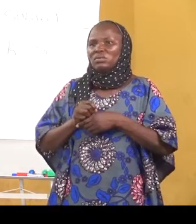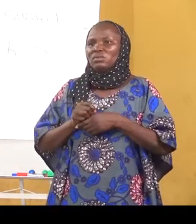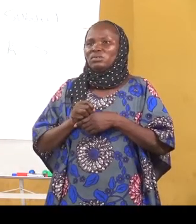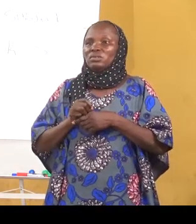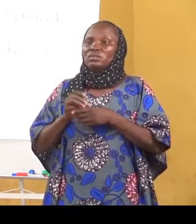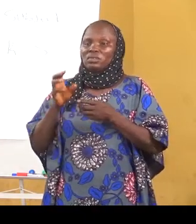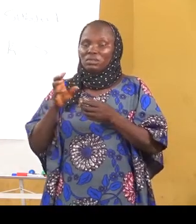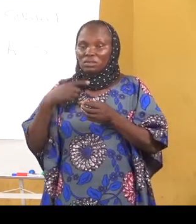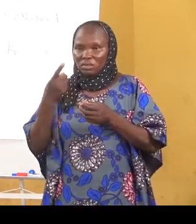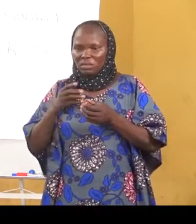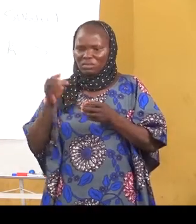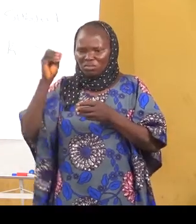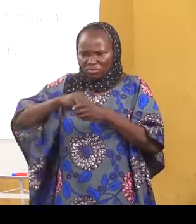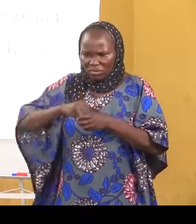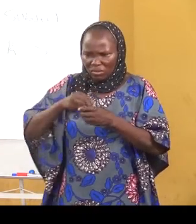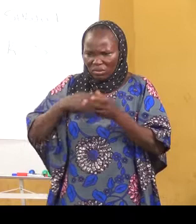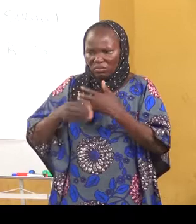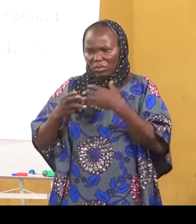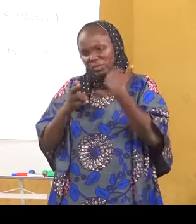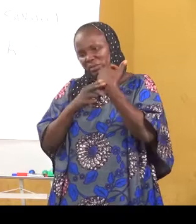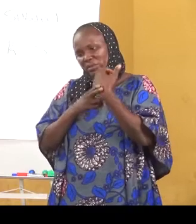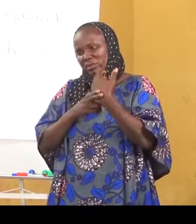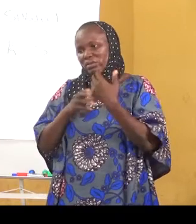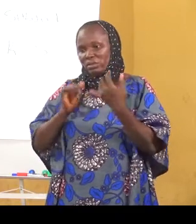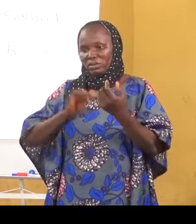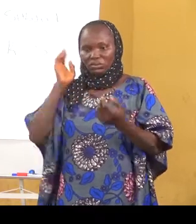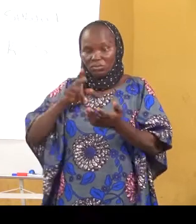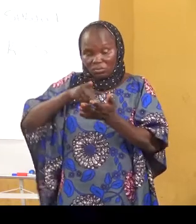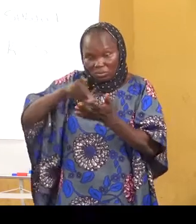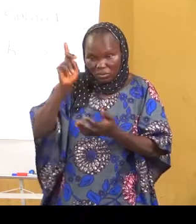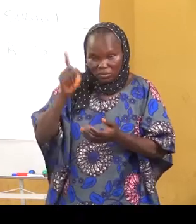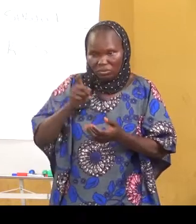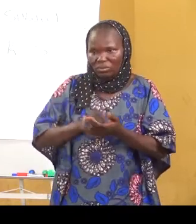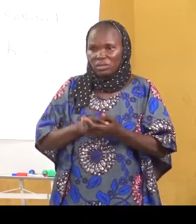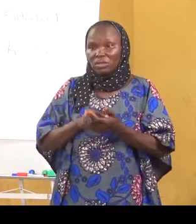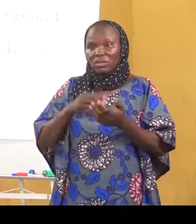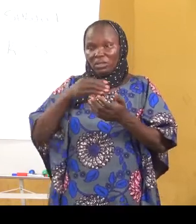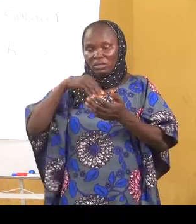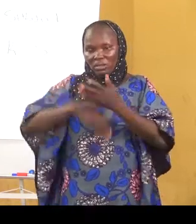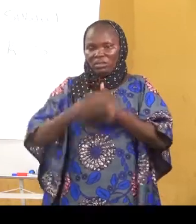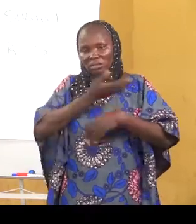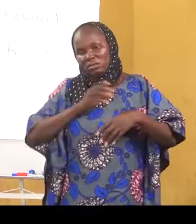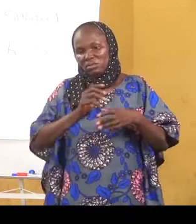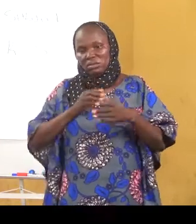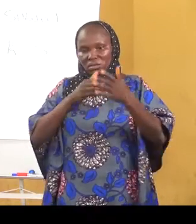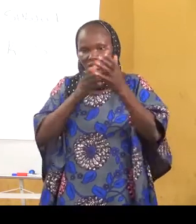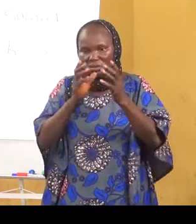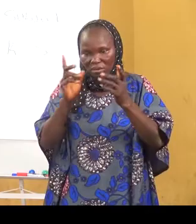it. You see, if our leaders of today can stand the gap, you